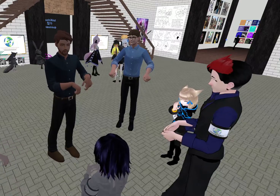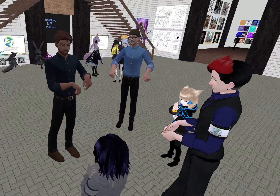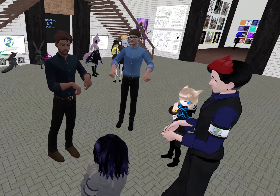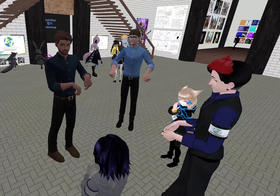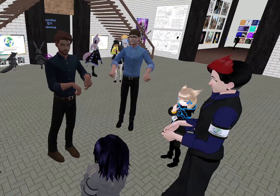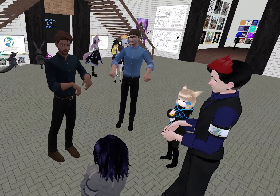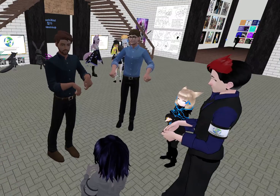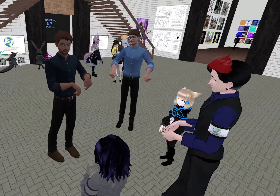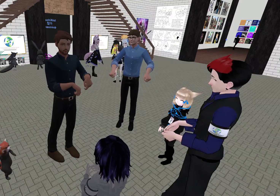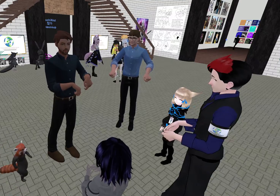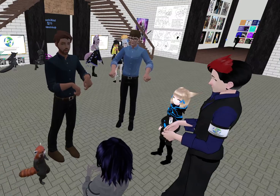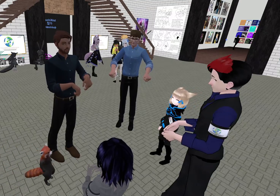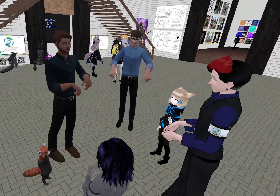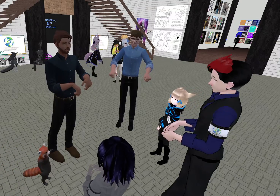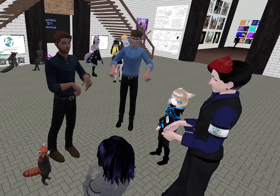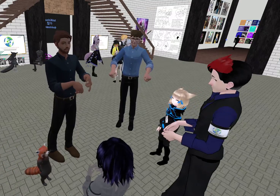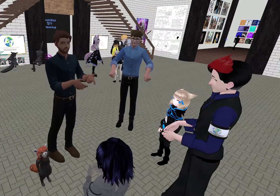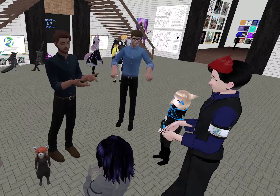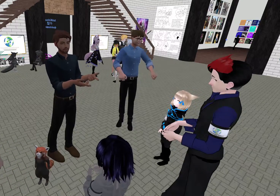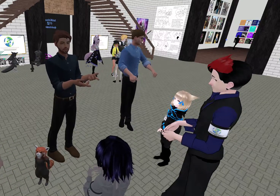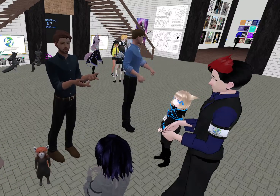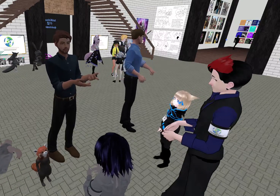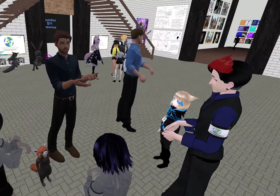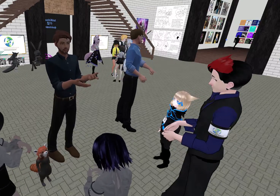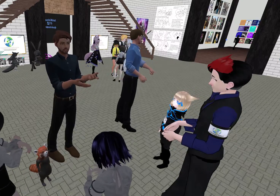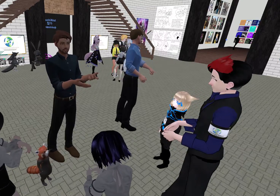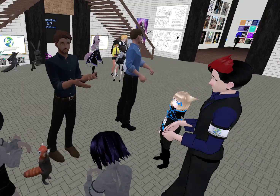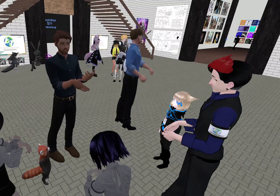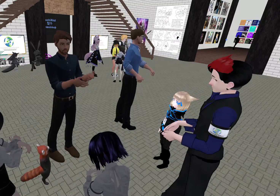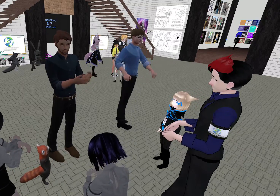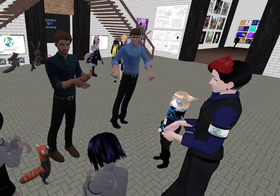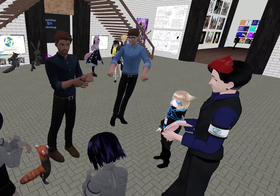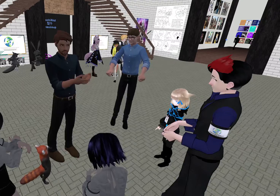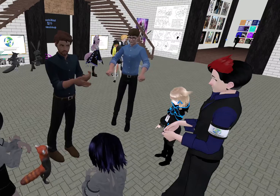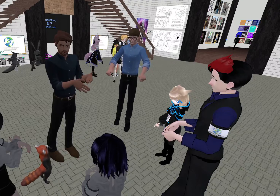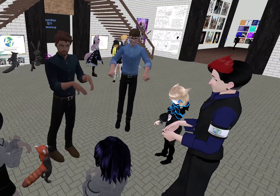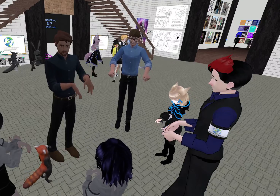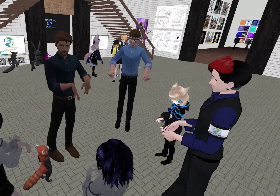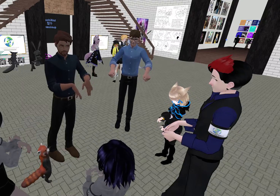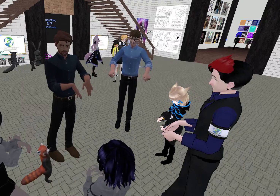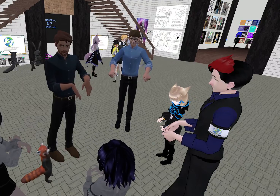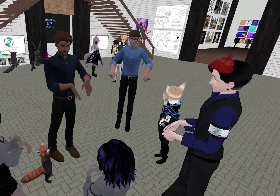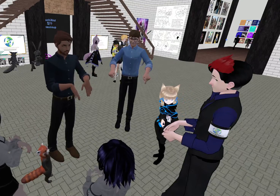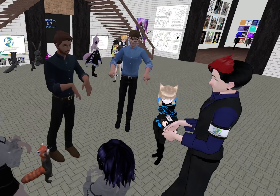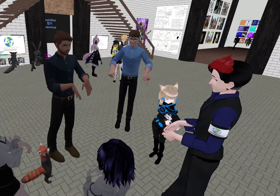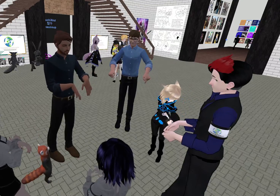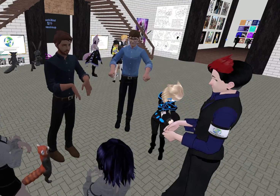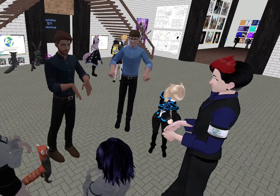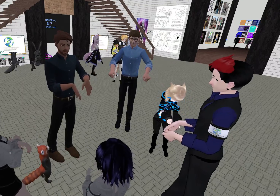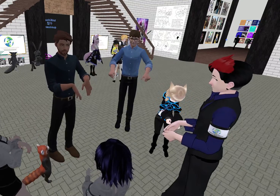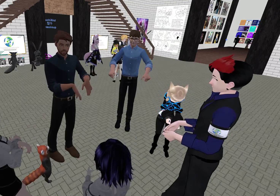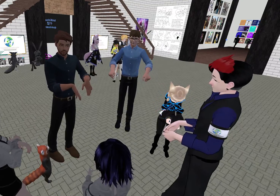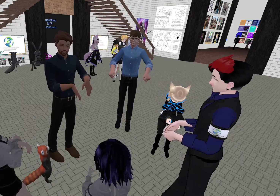I don't think that long. I think in the 1900s is when it really started being a thing. Maybe I could be wrong,